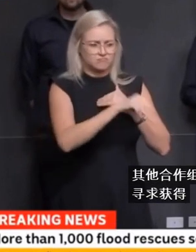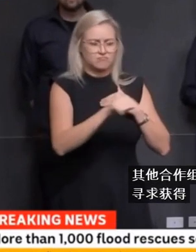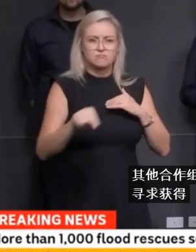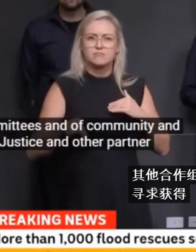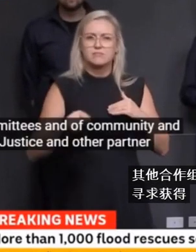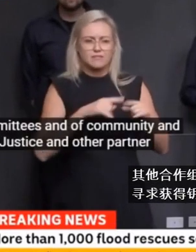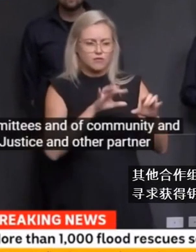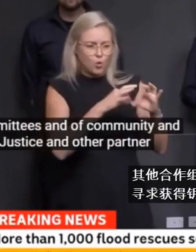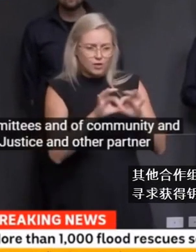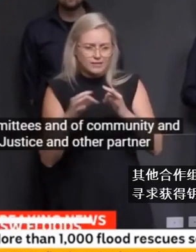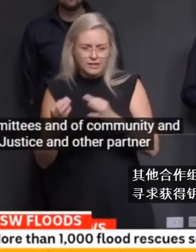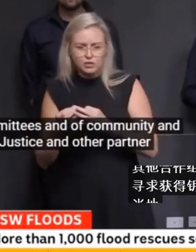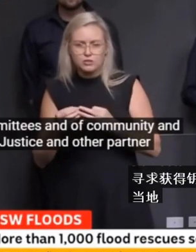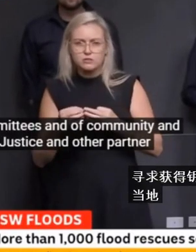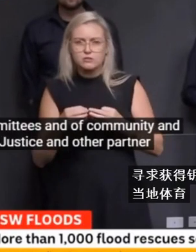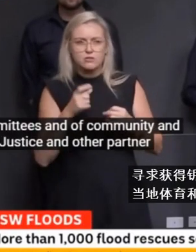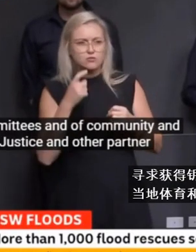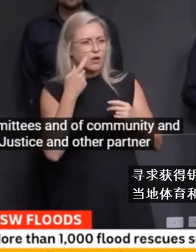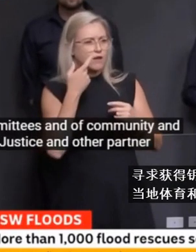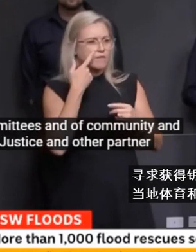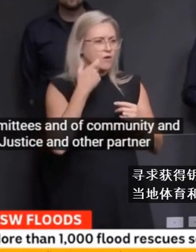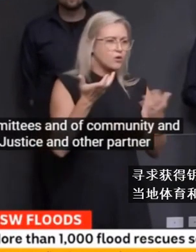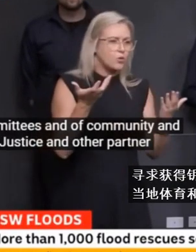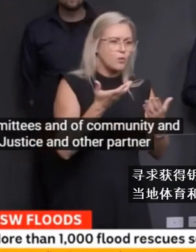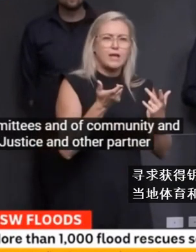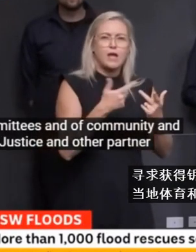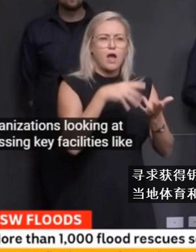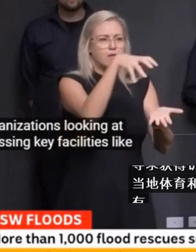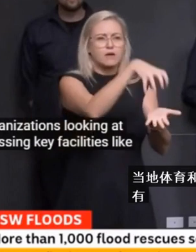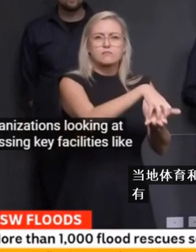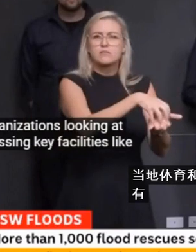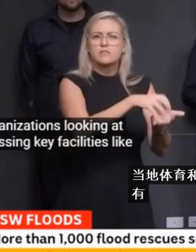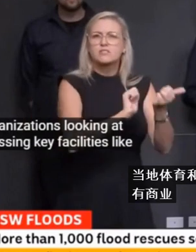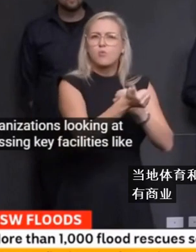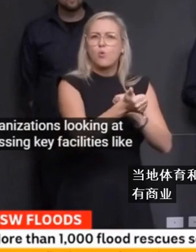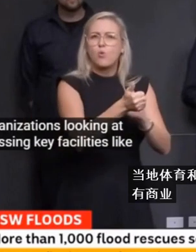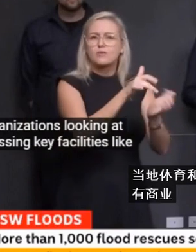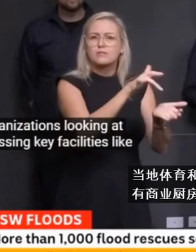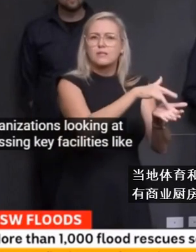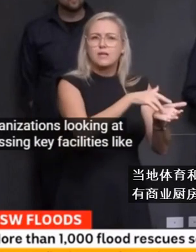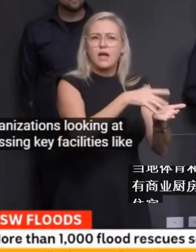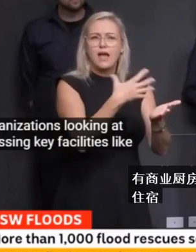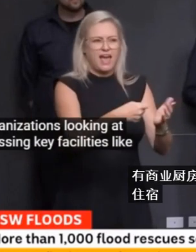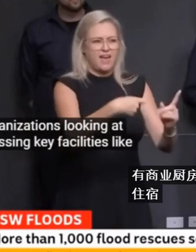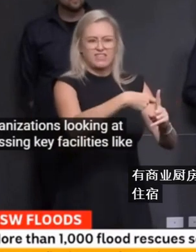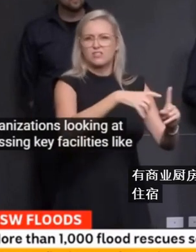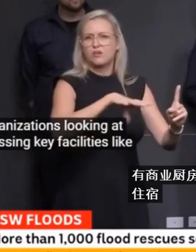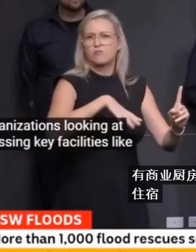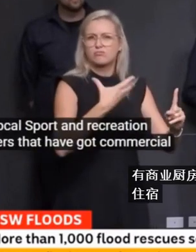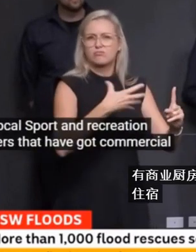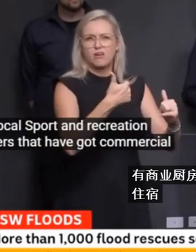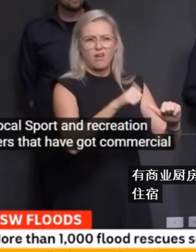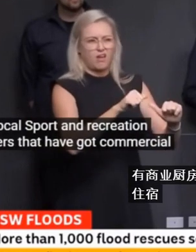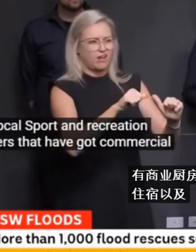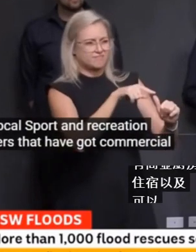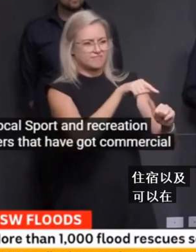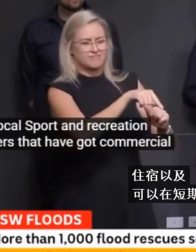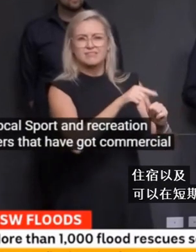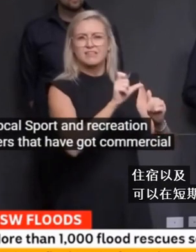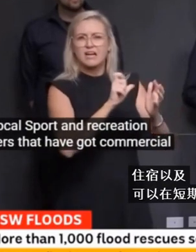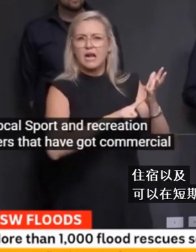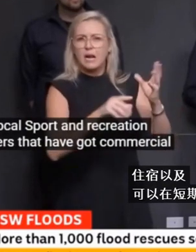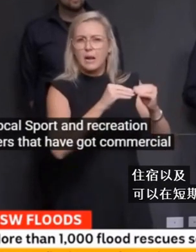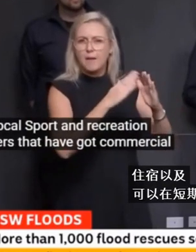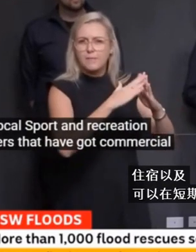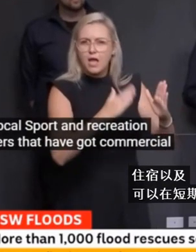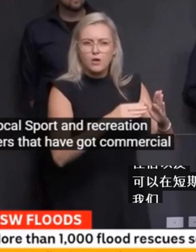at accessing key facilities like local sport and recreation centres that have got commercial kitchens, accommodation and facilities and